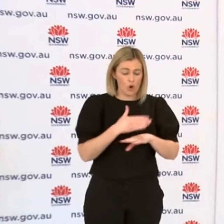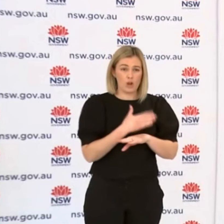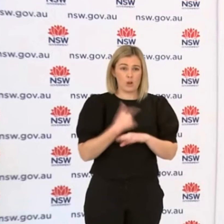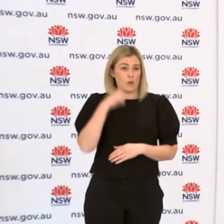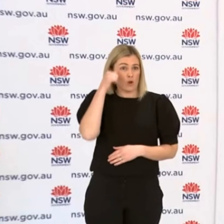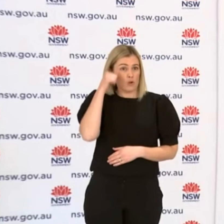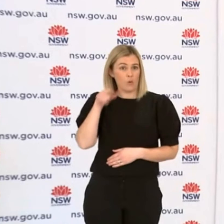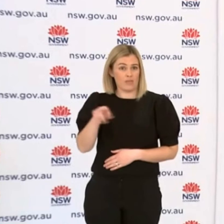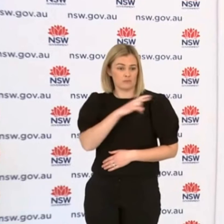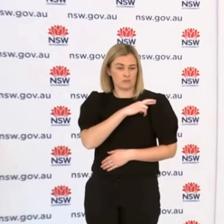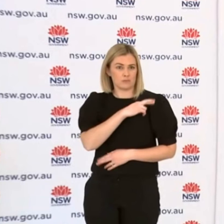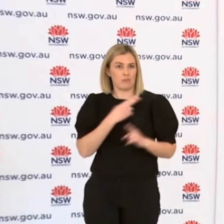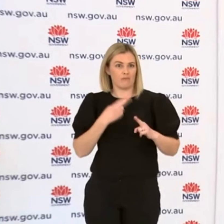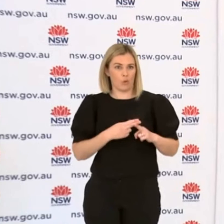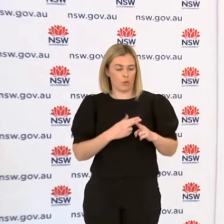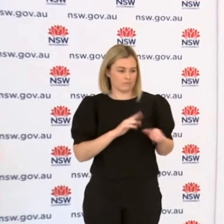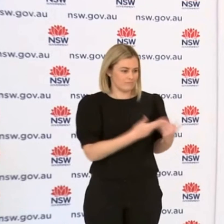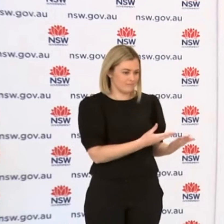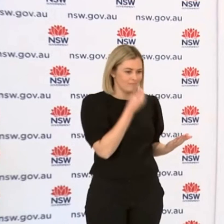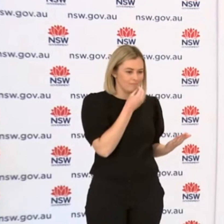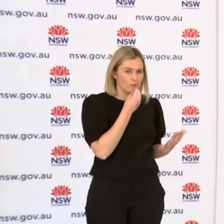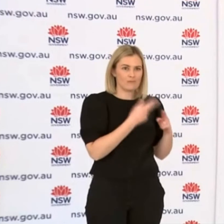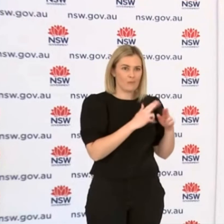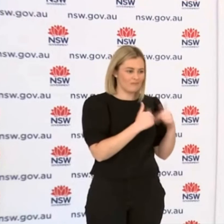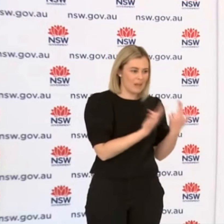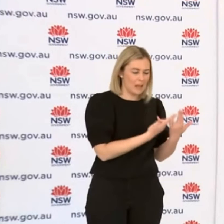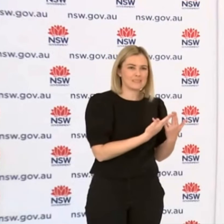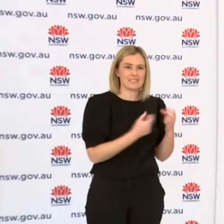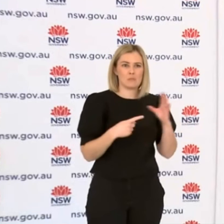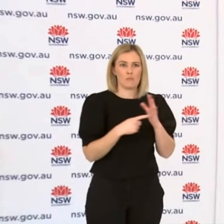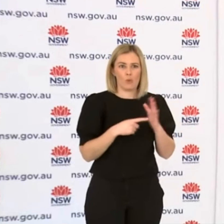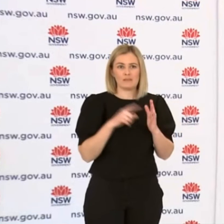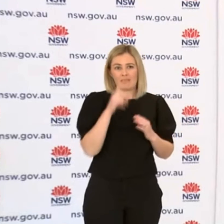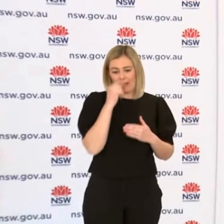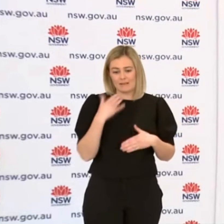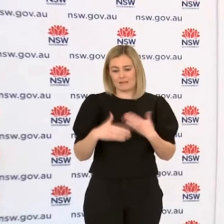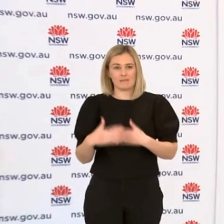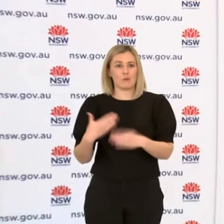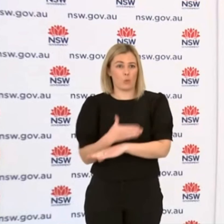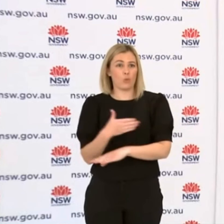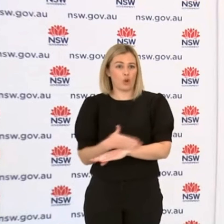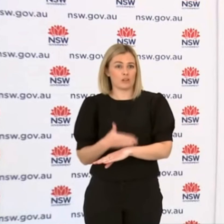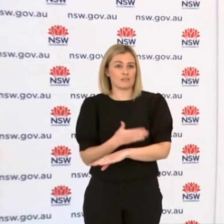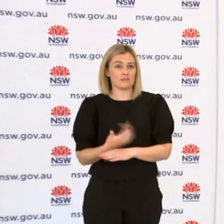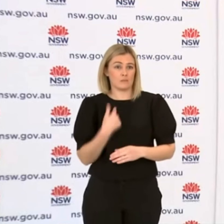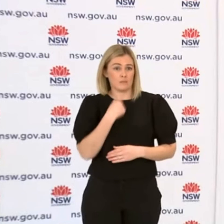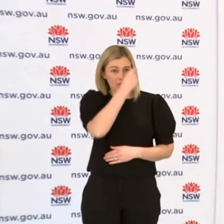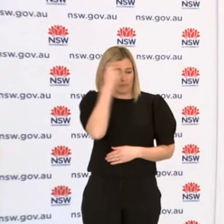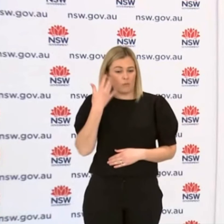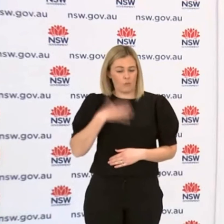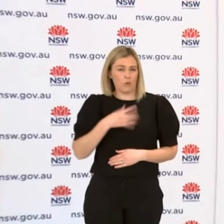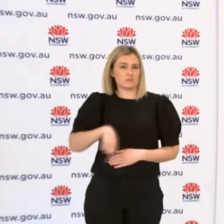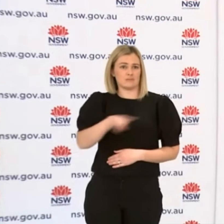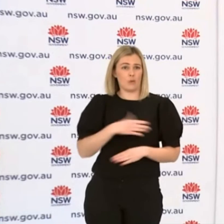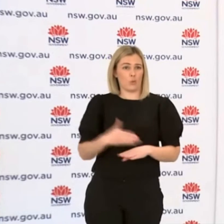for individuals, and certainly our government has been talking extensively about that. And hopefully we might see